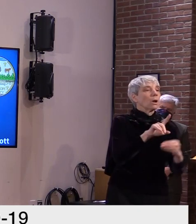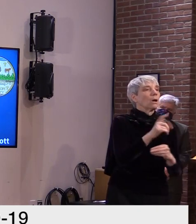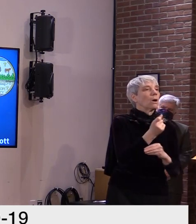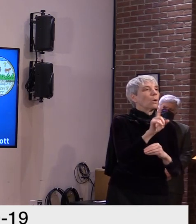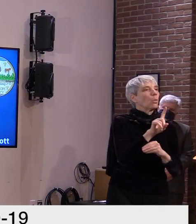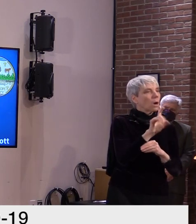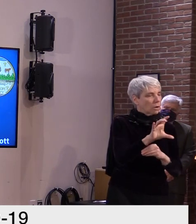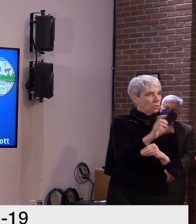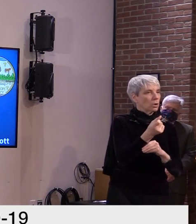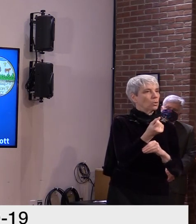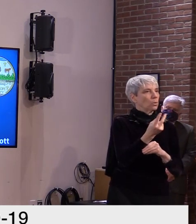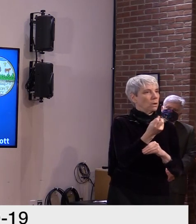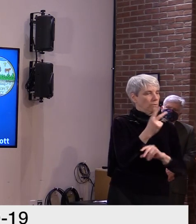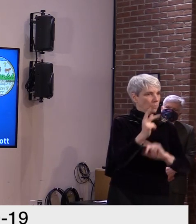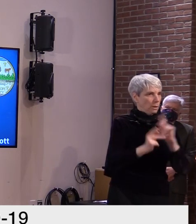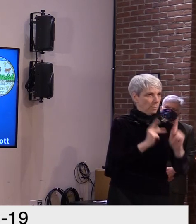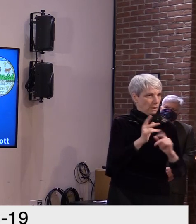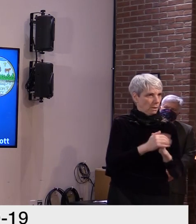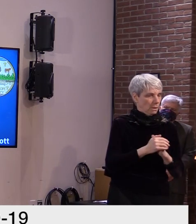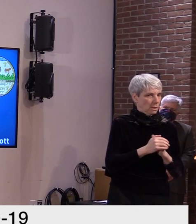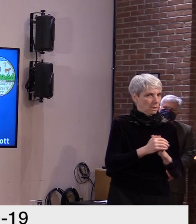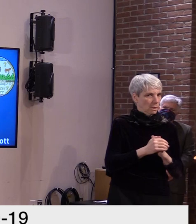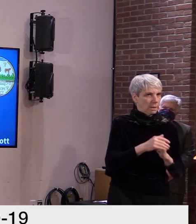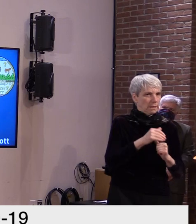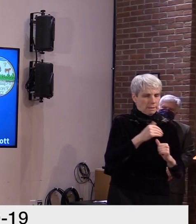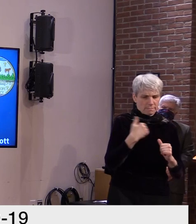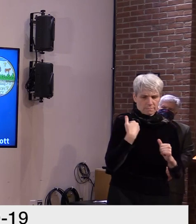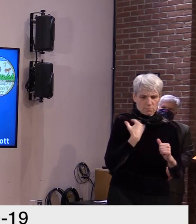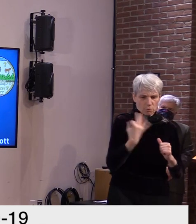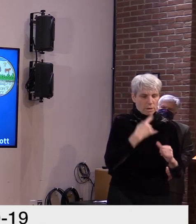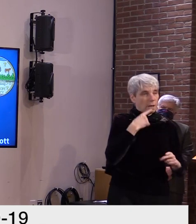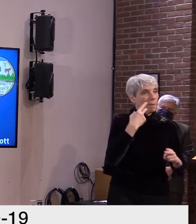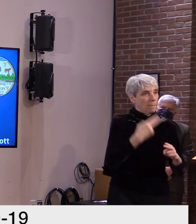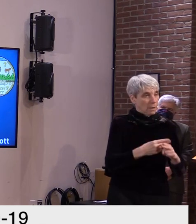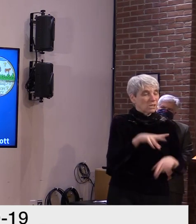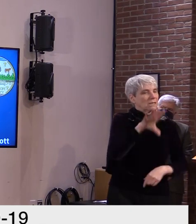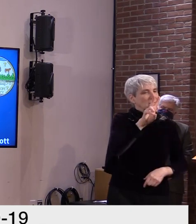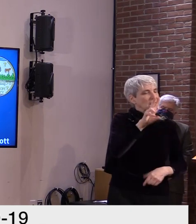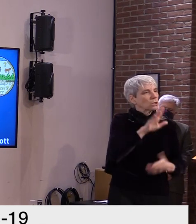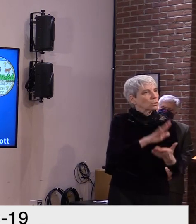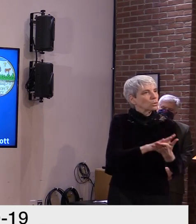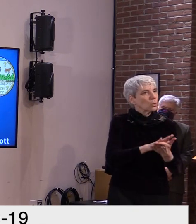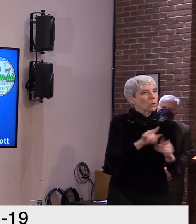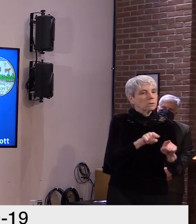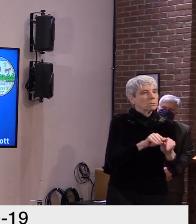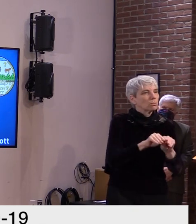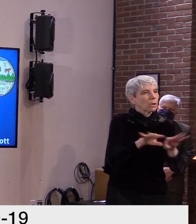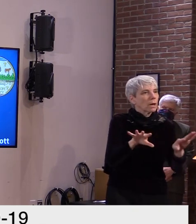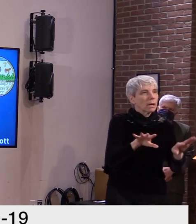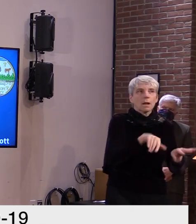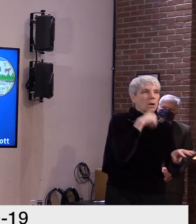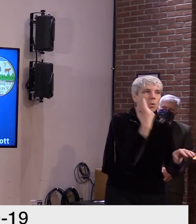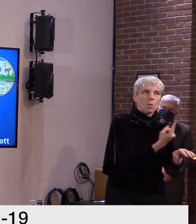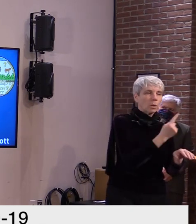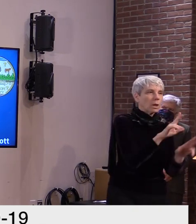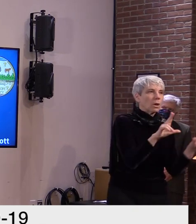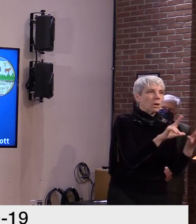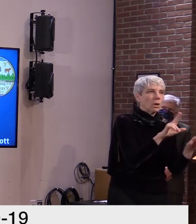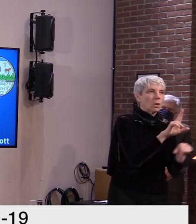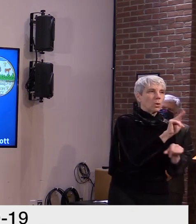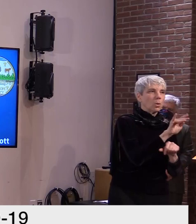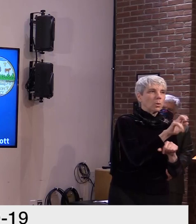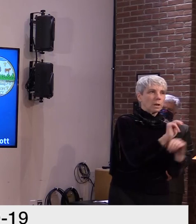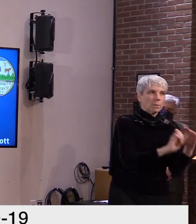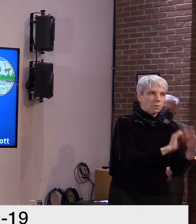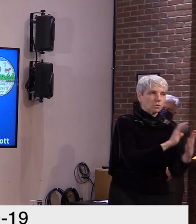previously there were 6 schools that had in some small way been impacted beyond the Union Elementary School.